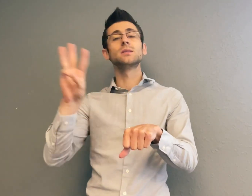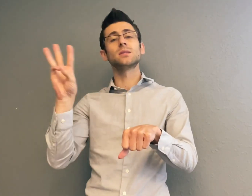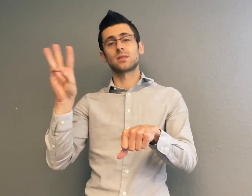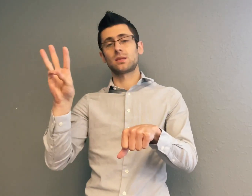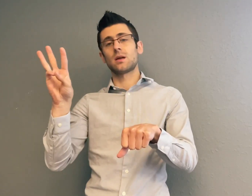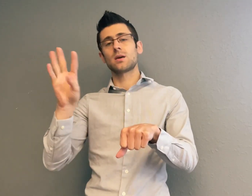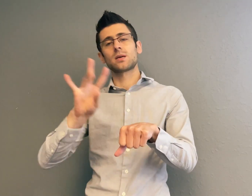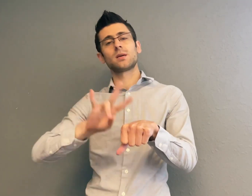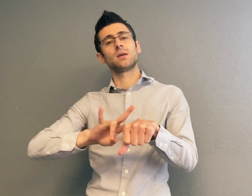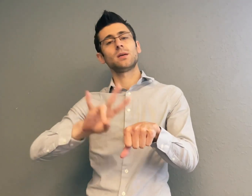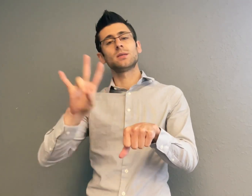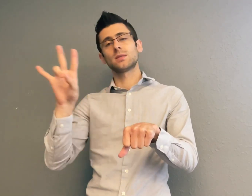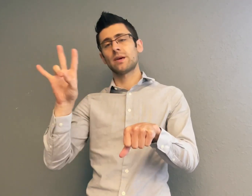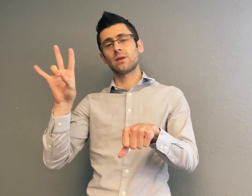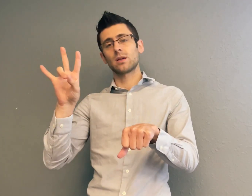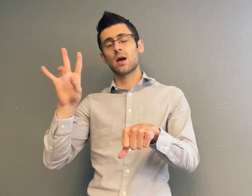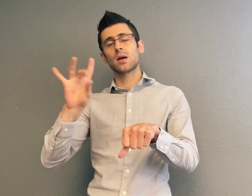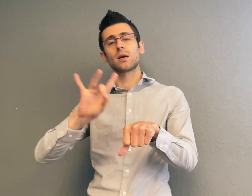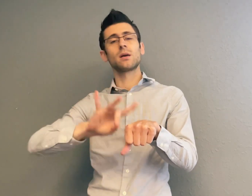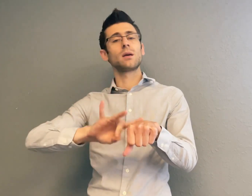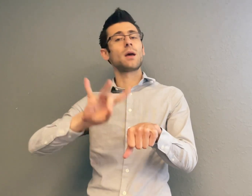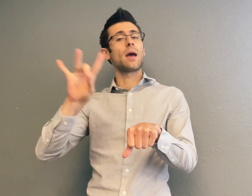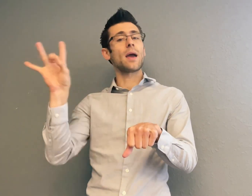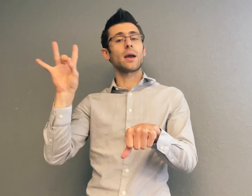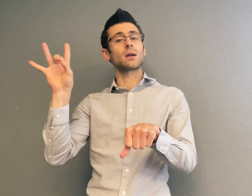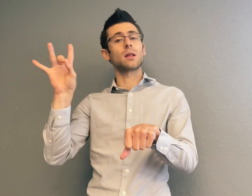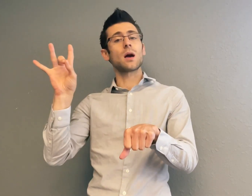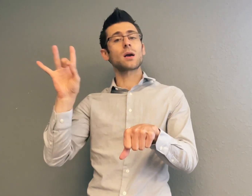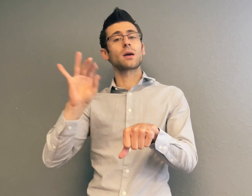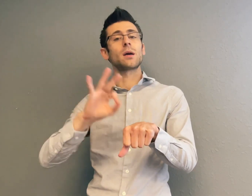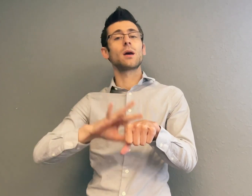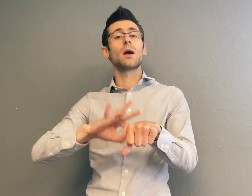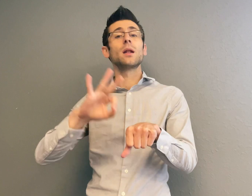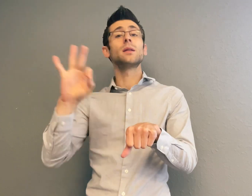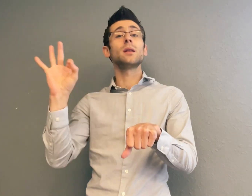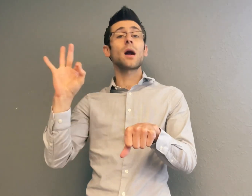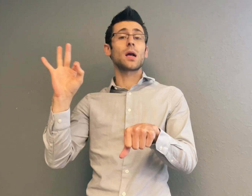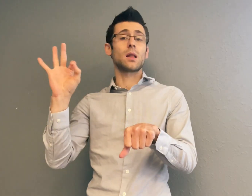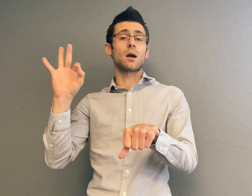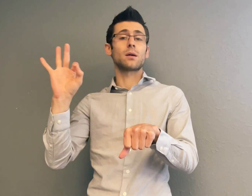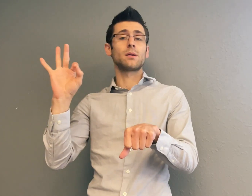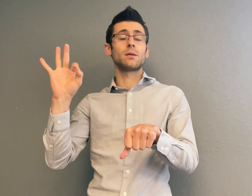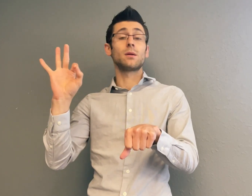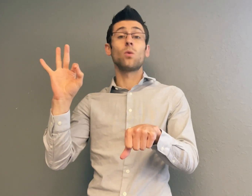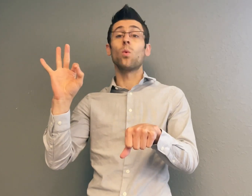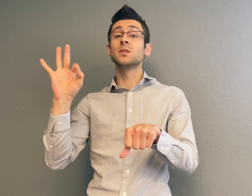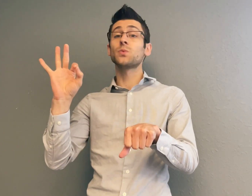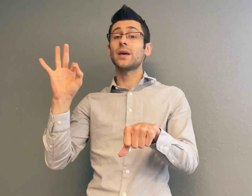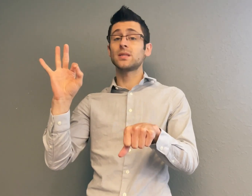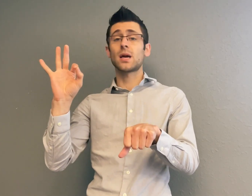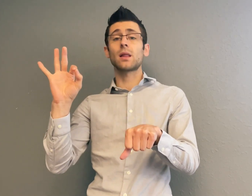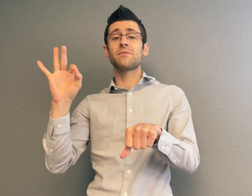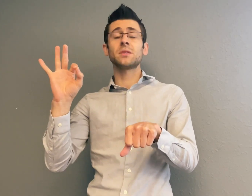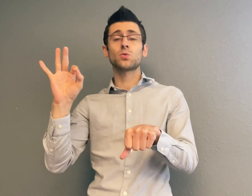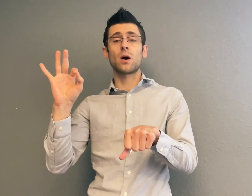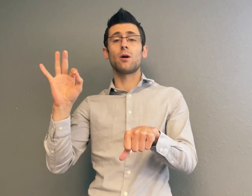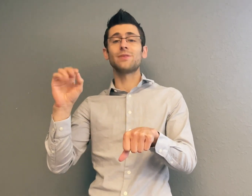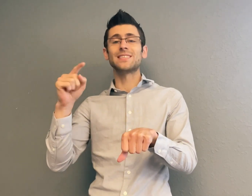6 o'clock, 7 o'clock, 8 o'clock, 9 o'clock. Once we hit 10, 11, and 12, it's going to